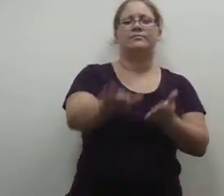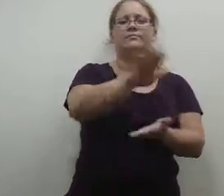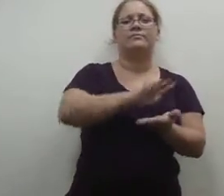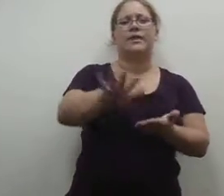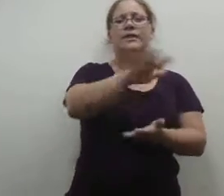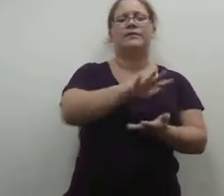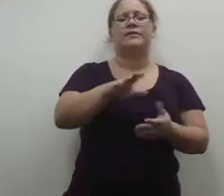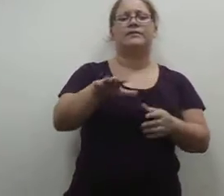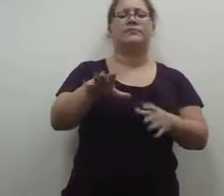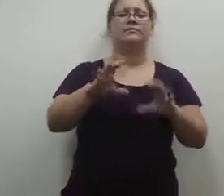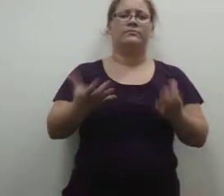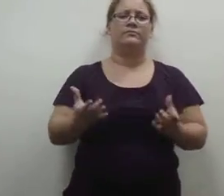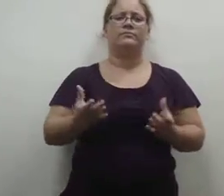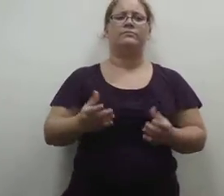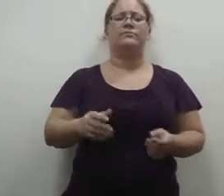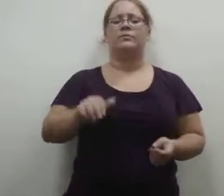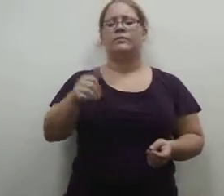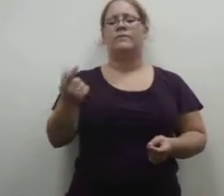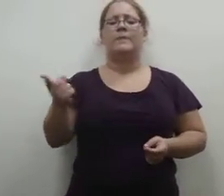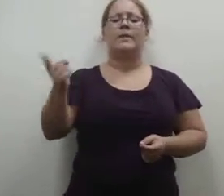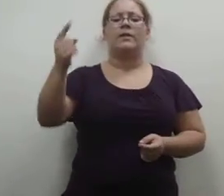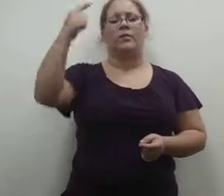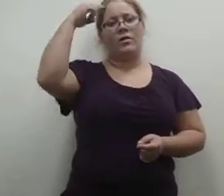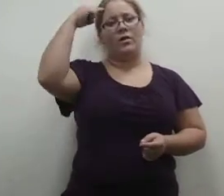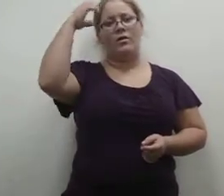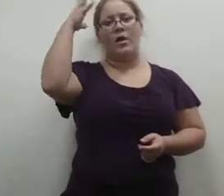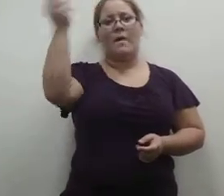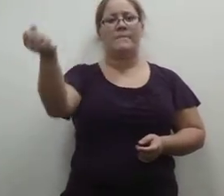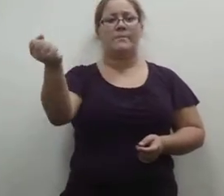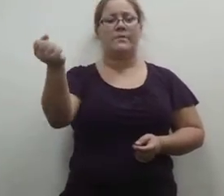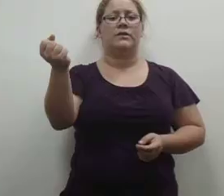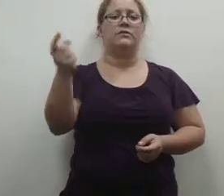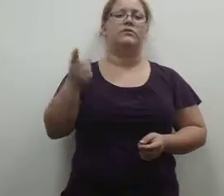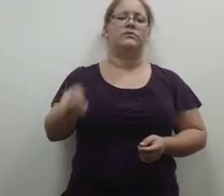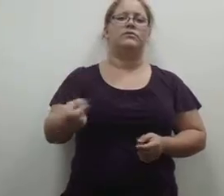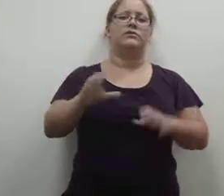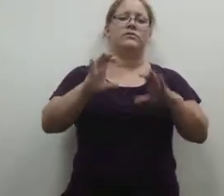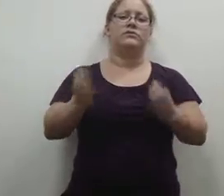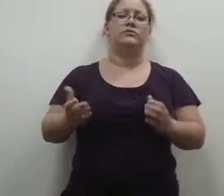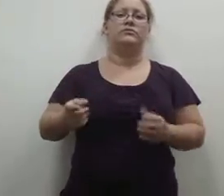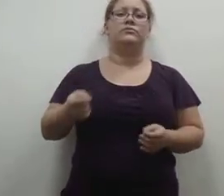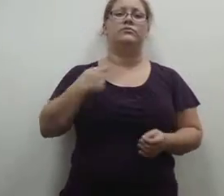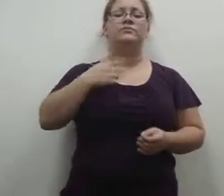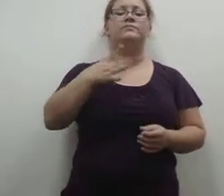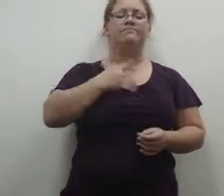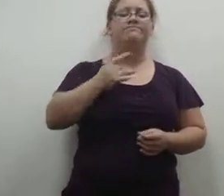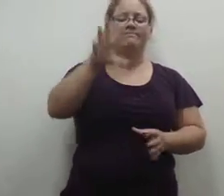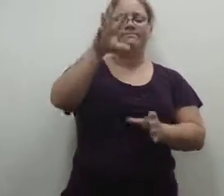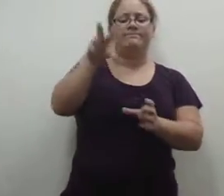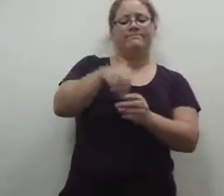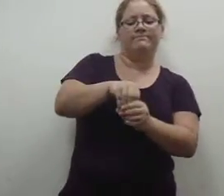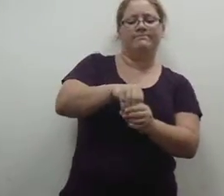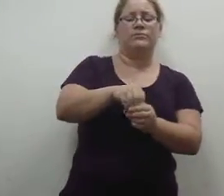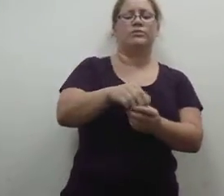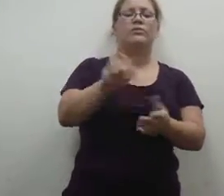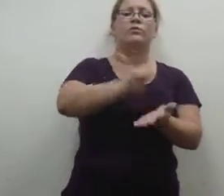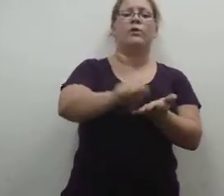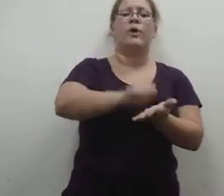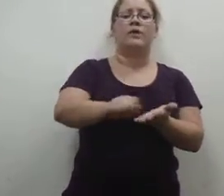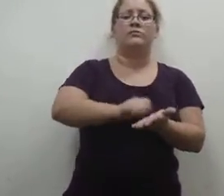class, theoretically. Now, I do like to integrate some writing assignments, and so I do this by creating